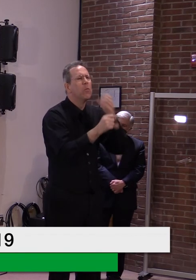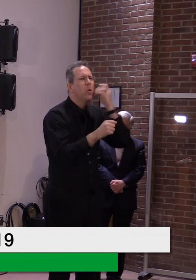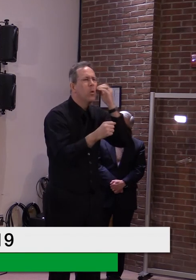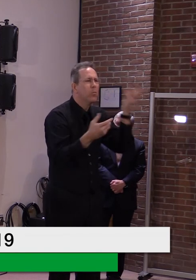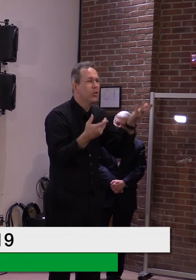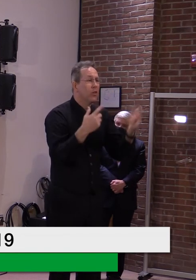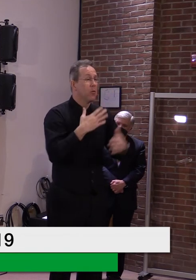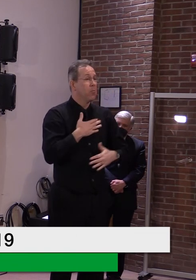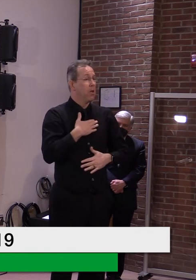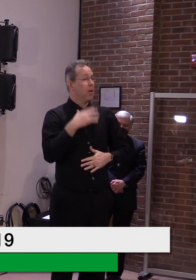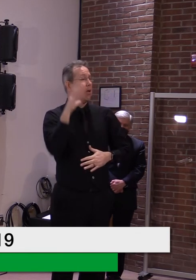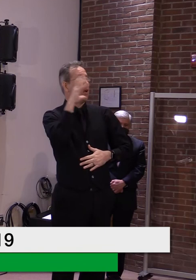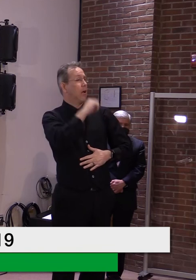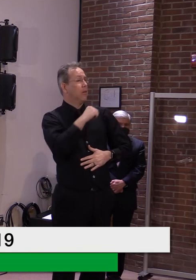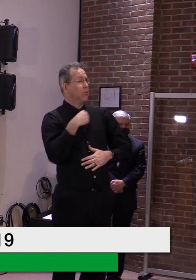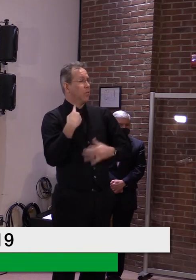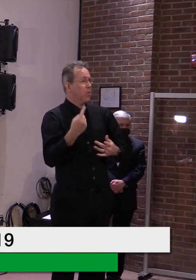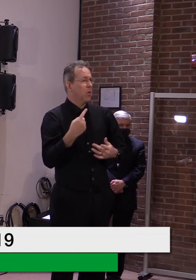Thank you.